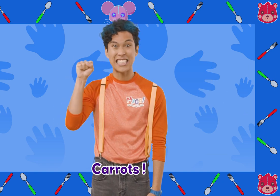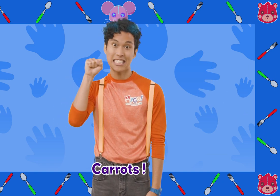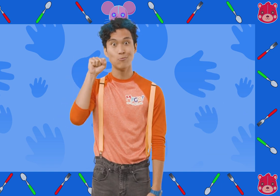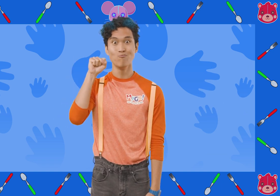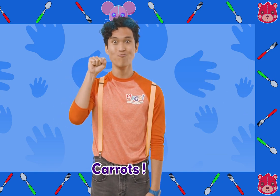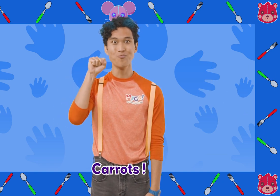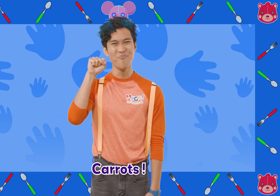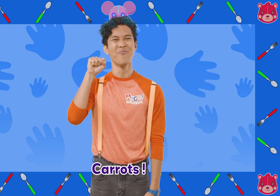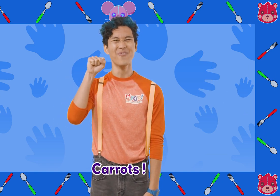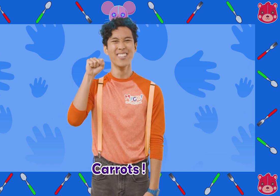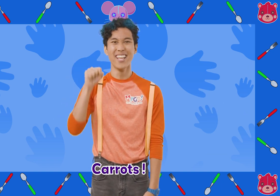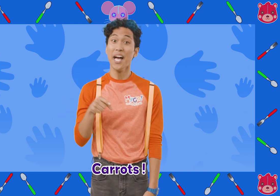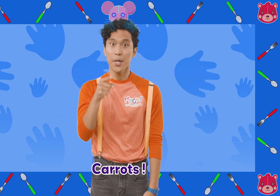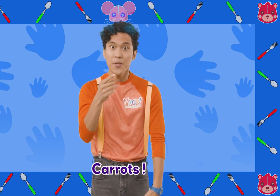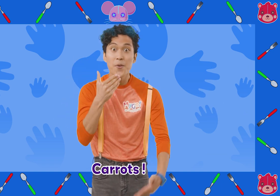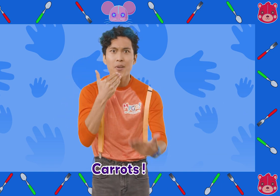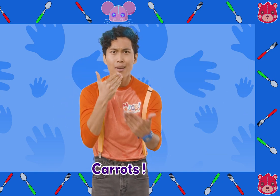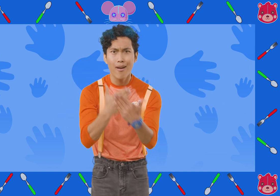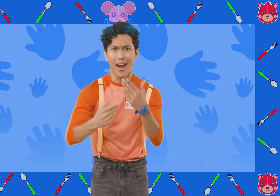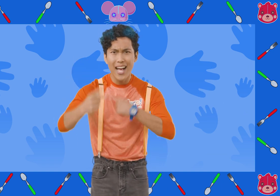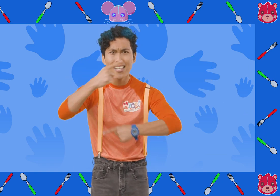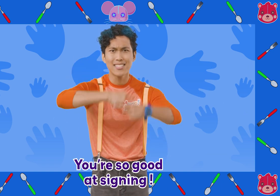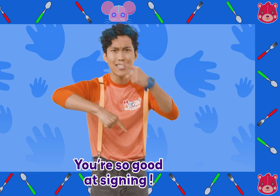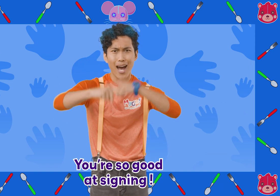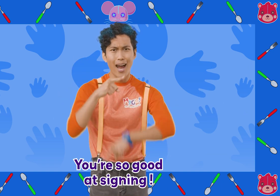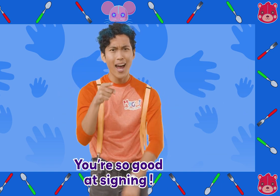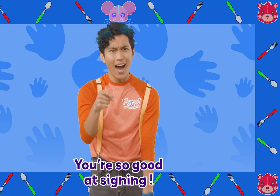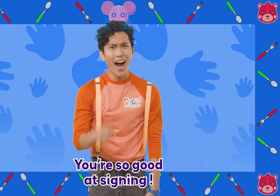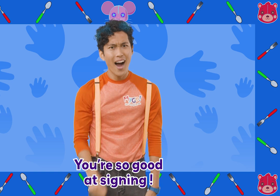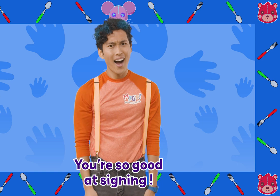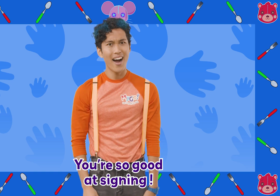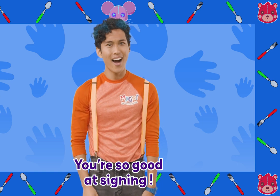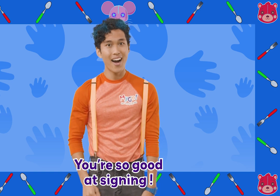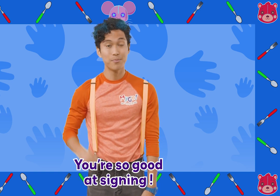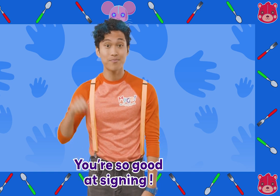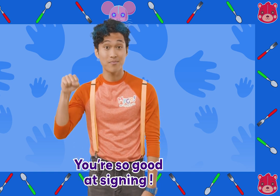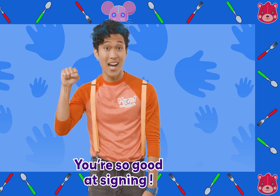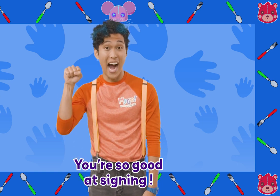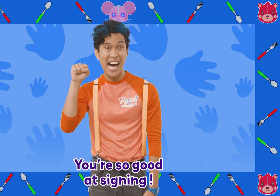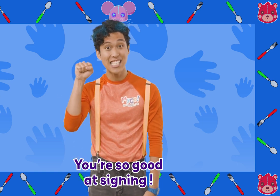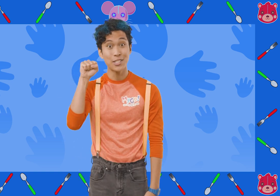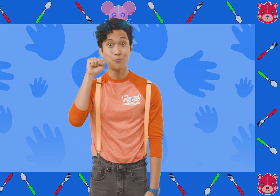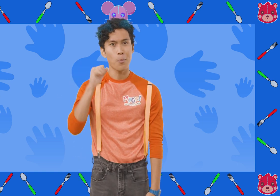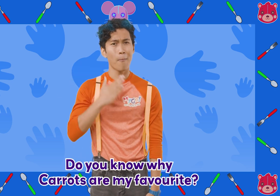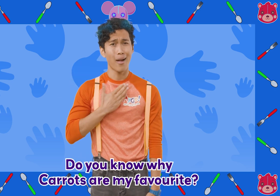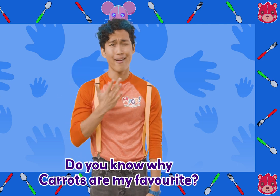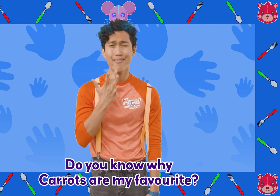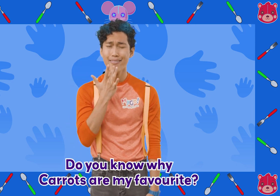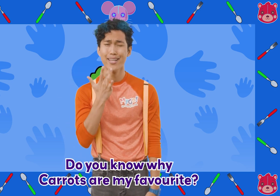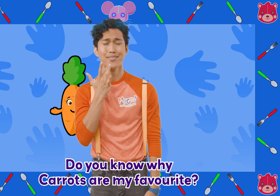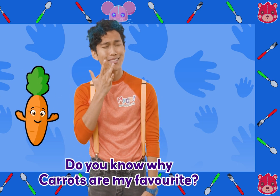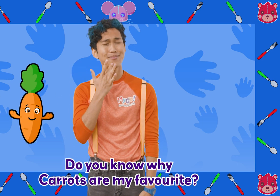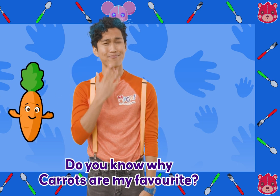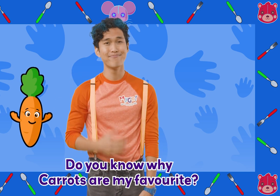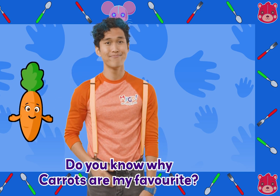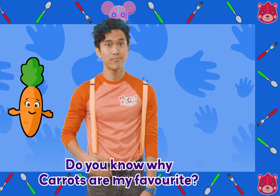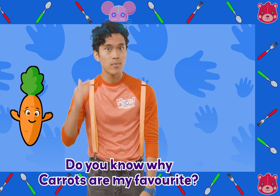Carrots. Carrots? You're so good at signing. Do you know why carrots are my